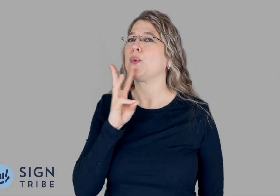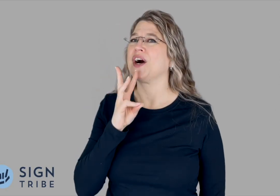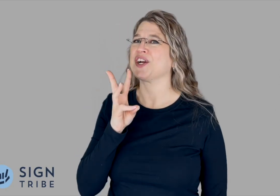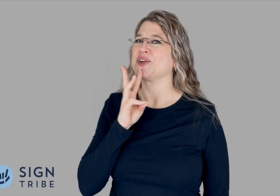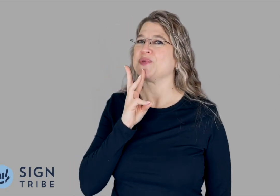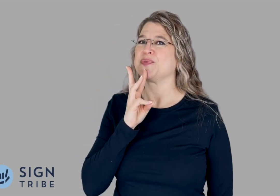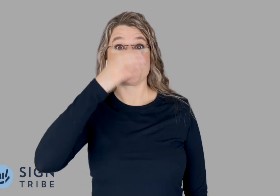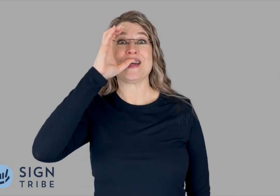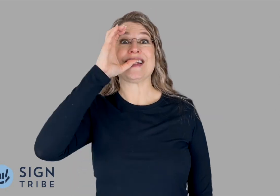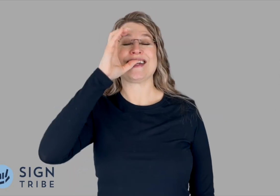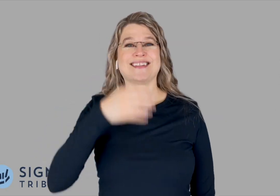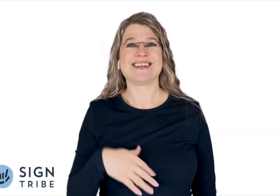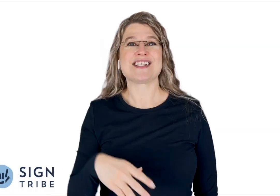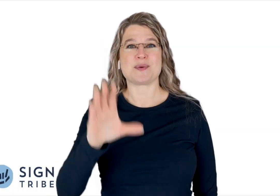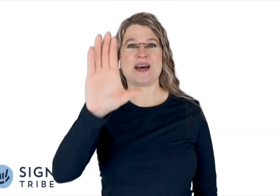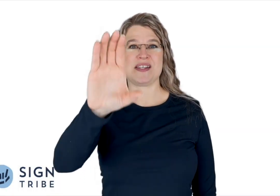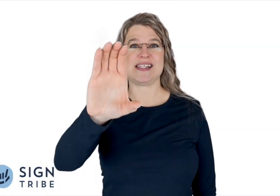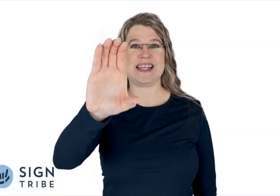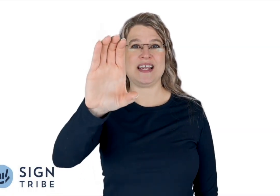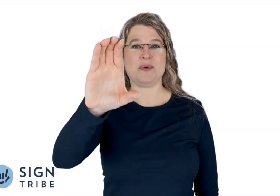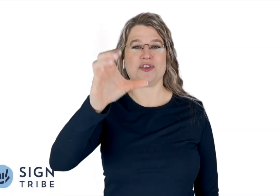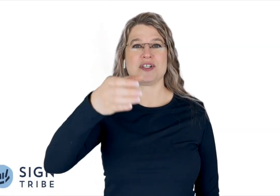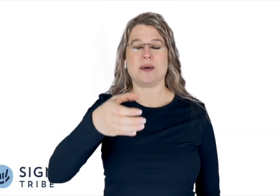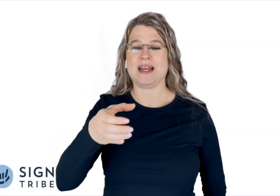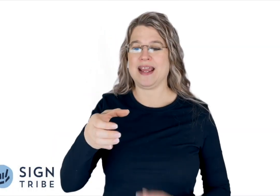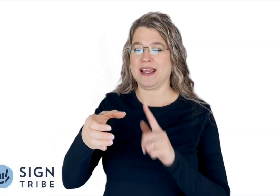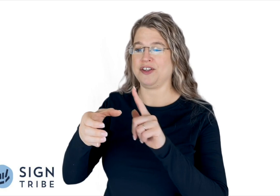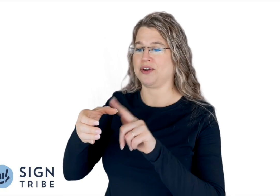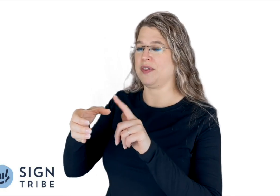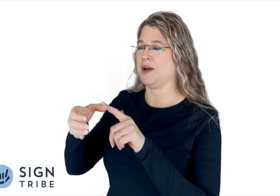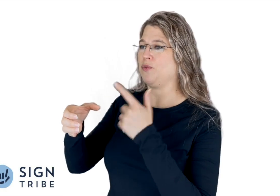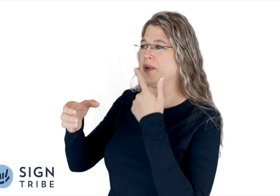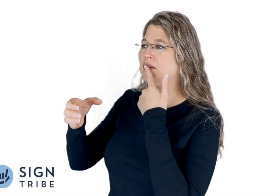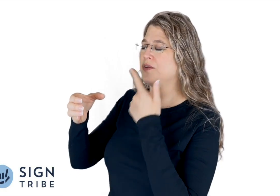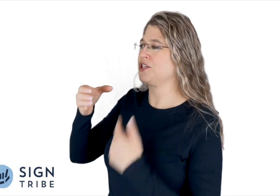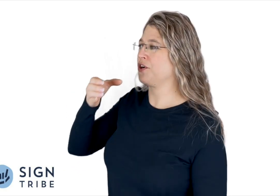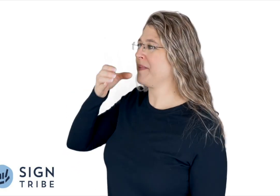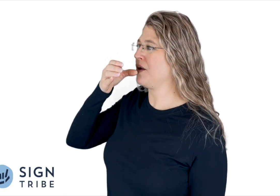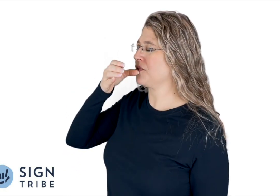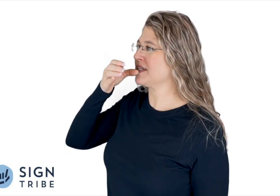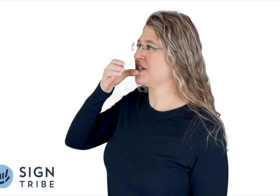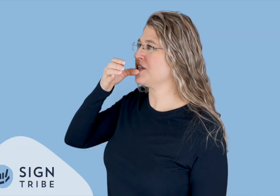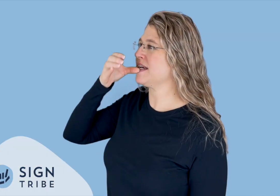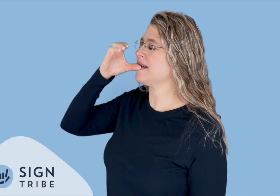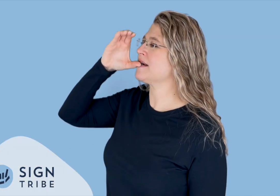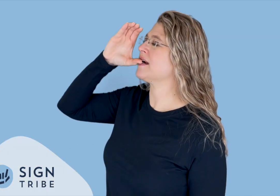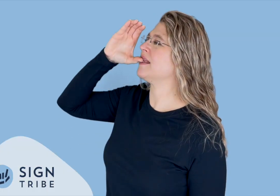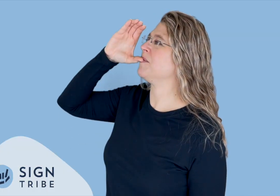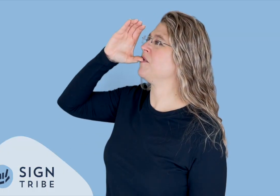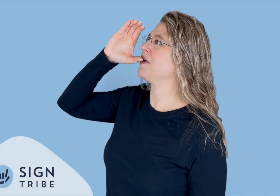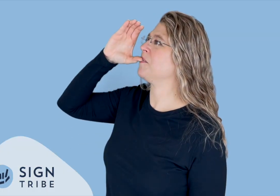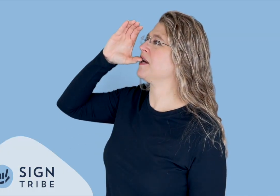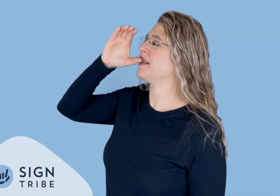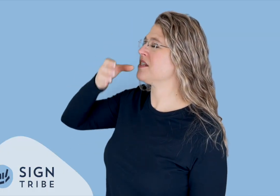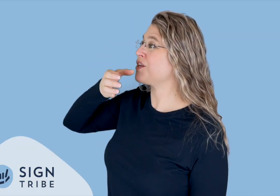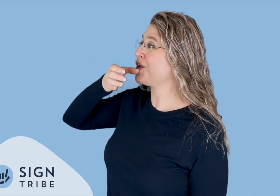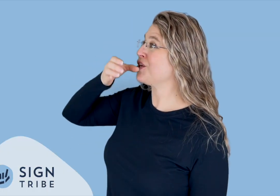Water. Drink. So have a C with your dominant hand. Your thumb will be close to your mouth or touching it, and then move up like this.